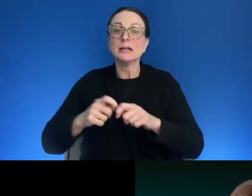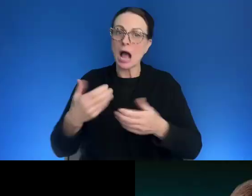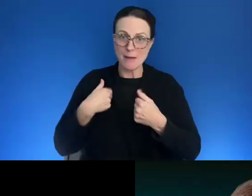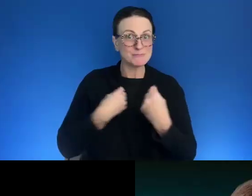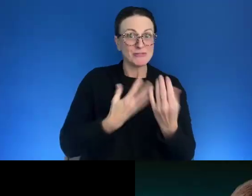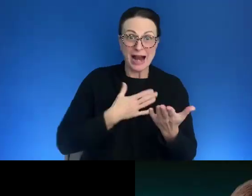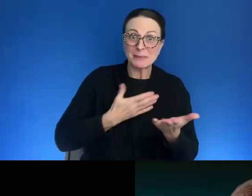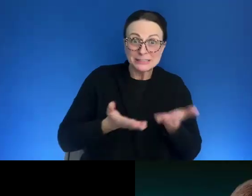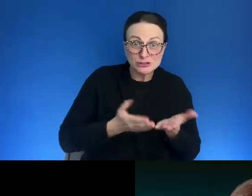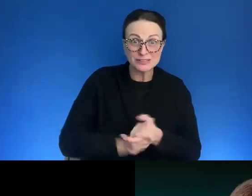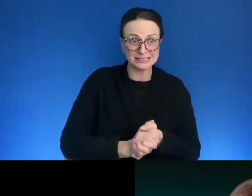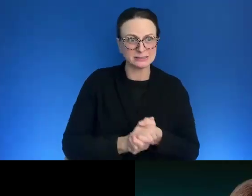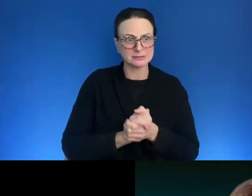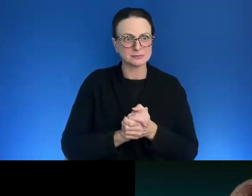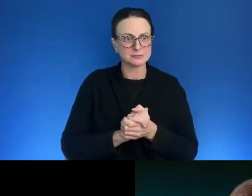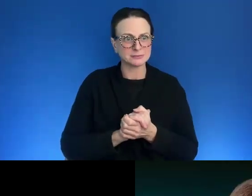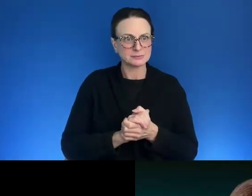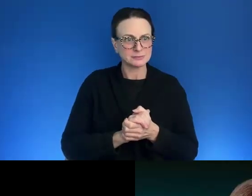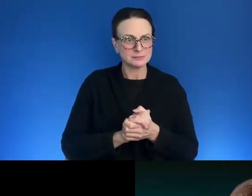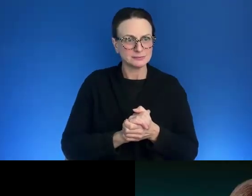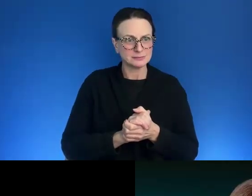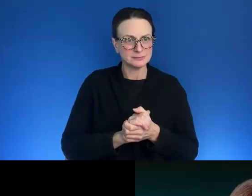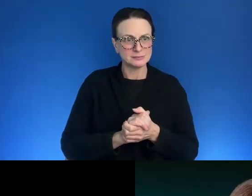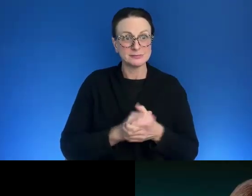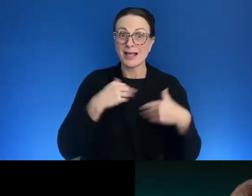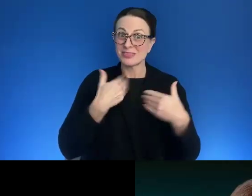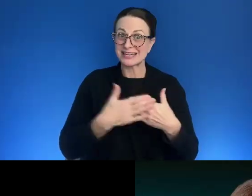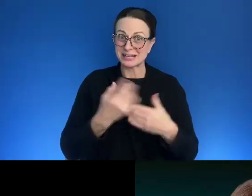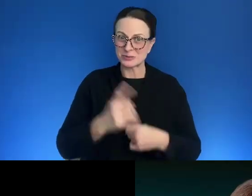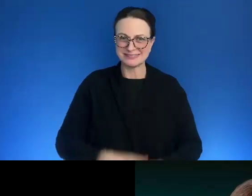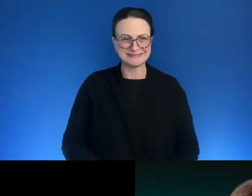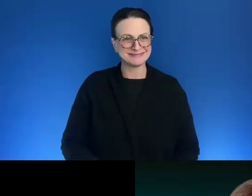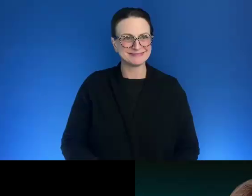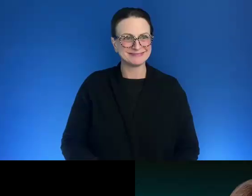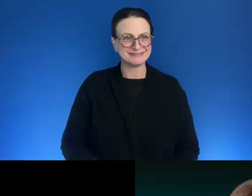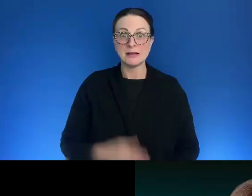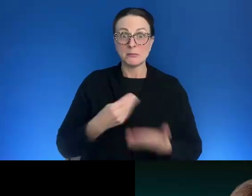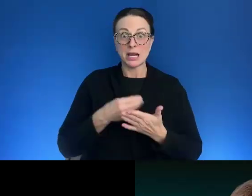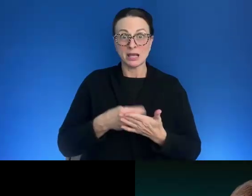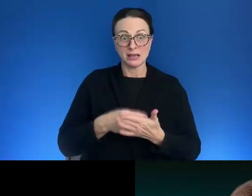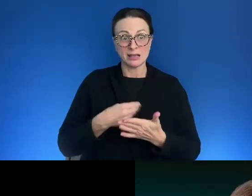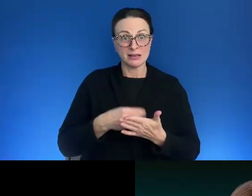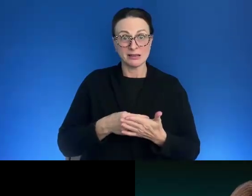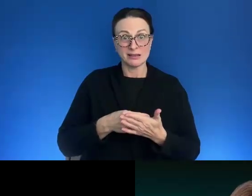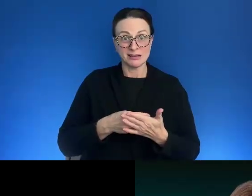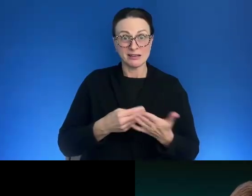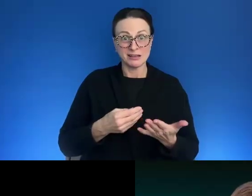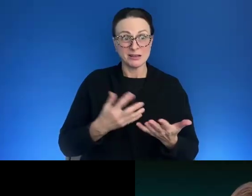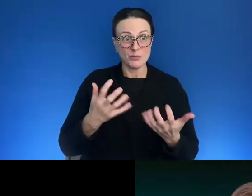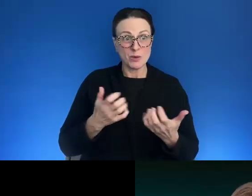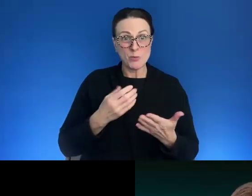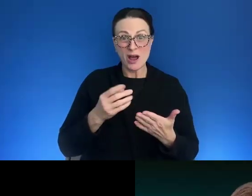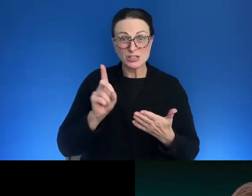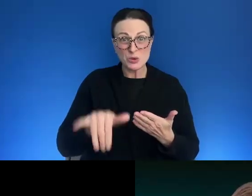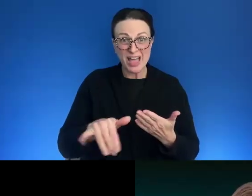service. Here is the next one, which is saving money. Don't we all want to do that? So